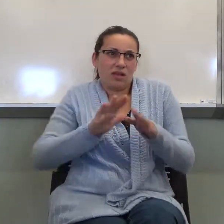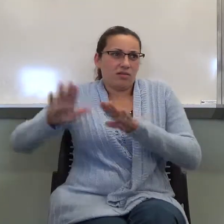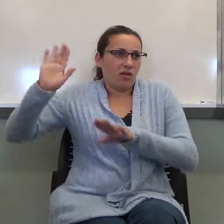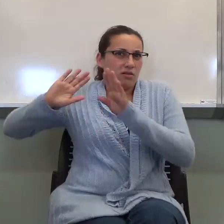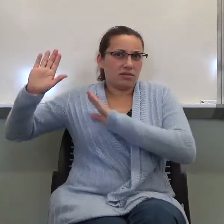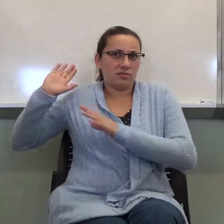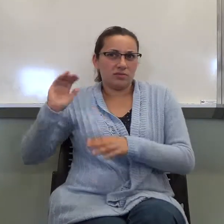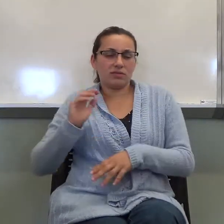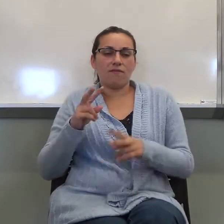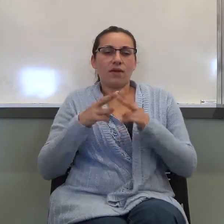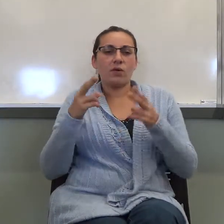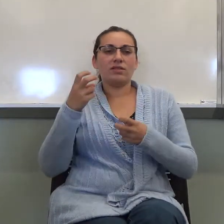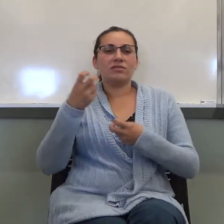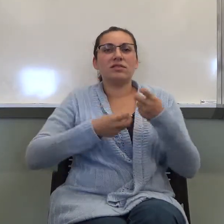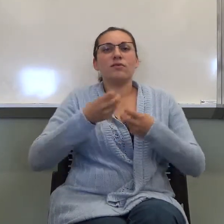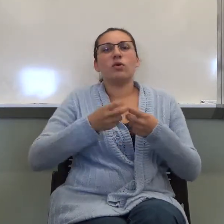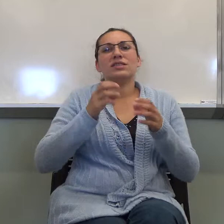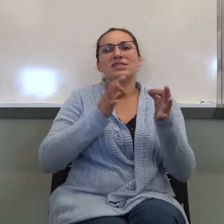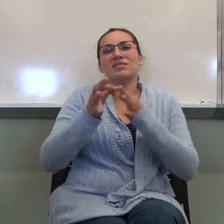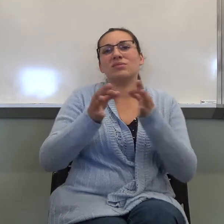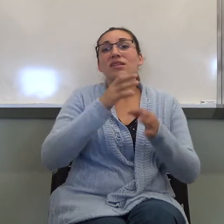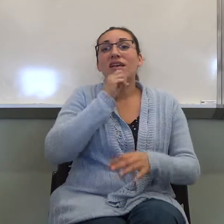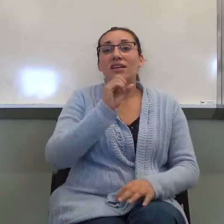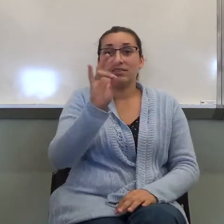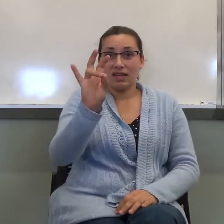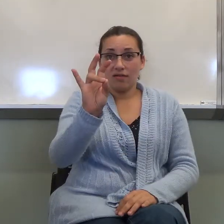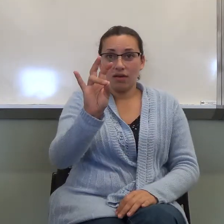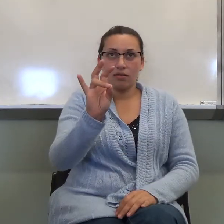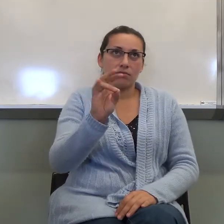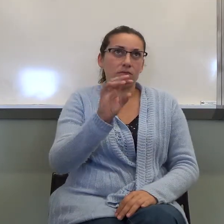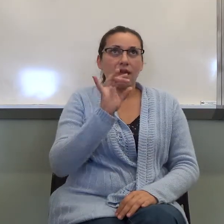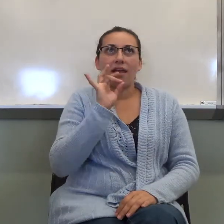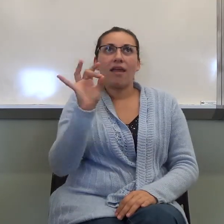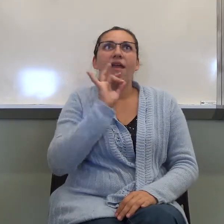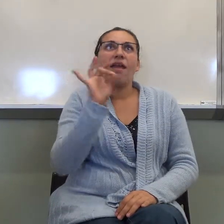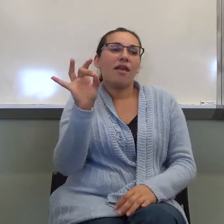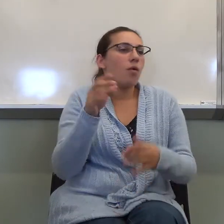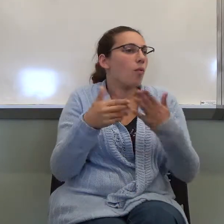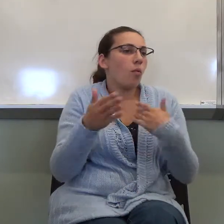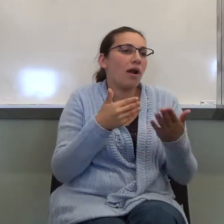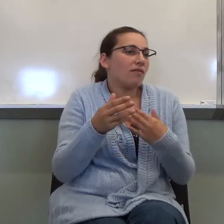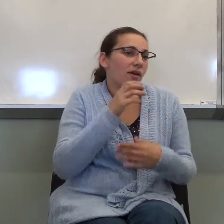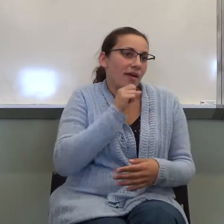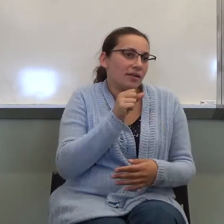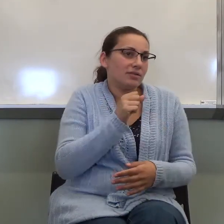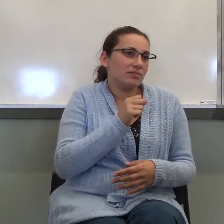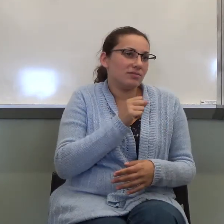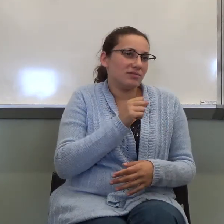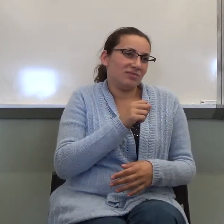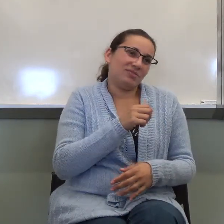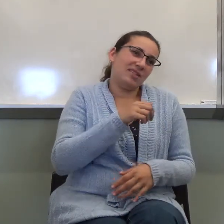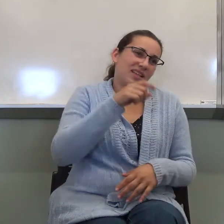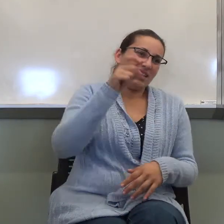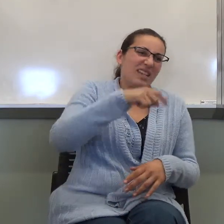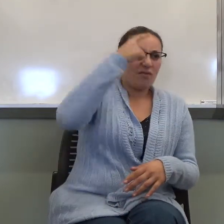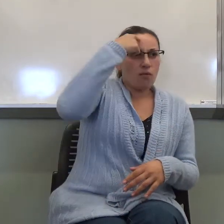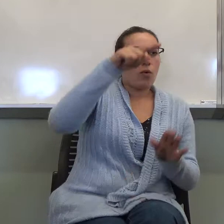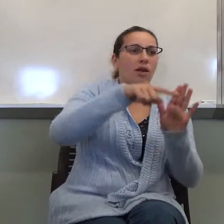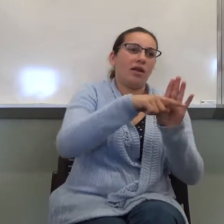very difficult to explain to you at age 7 or 8 or whatever it was, the need for a negative number.